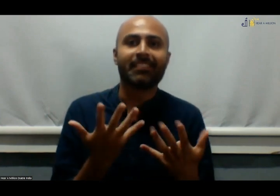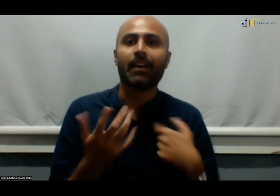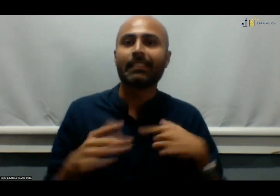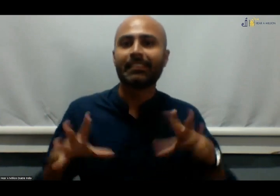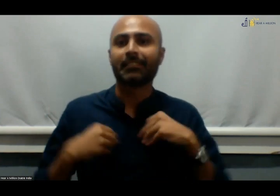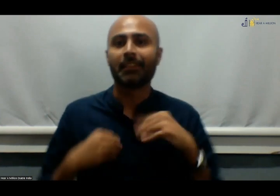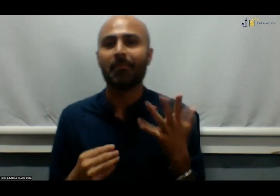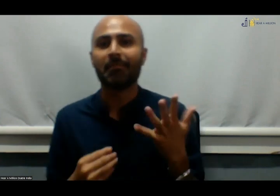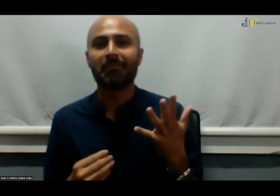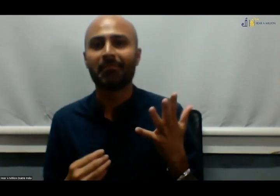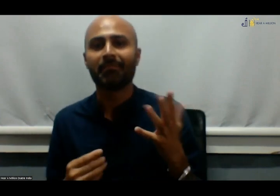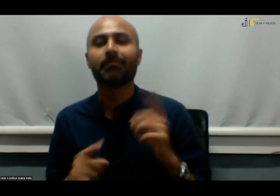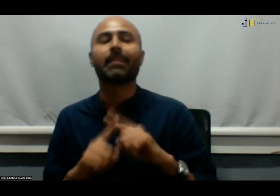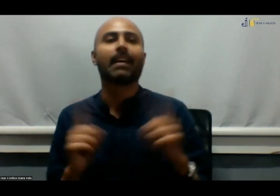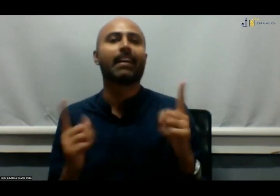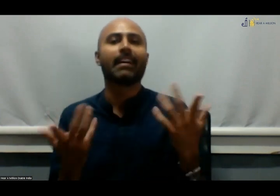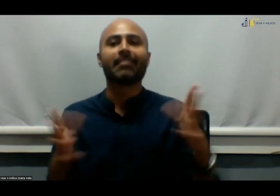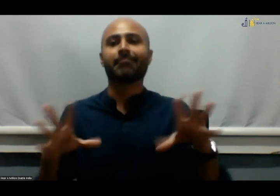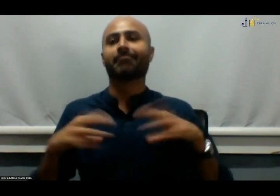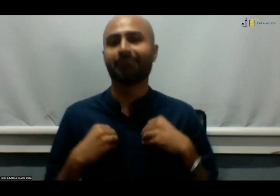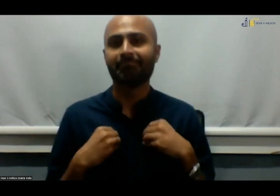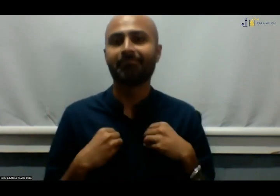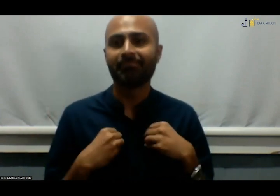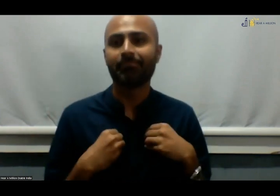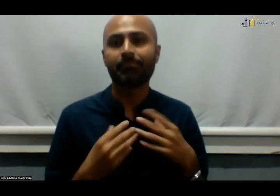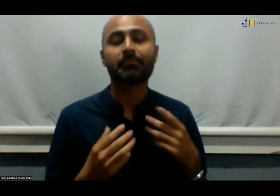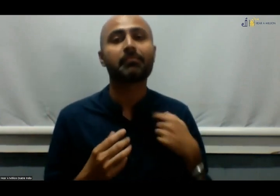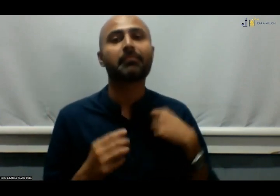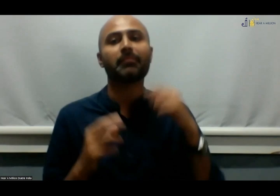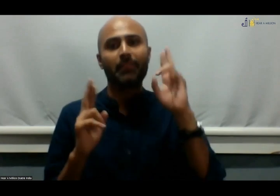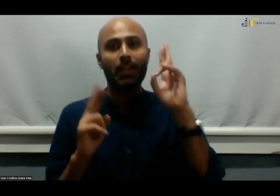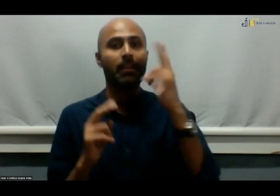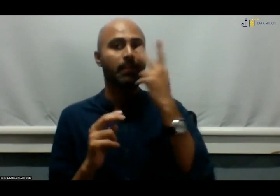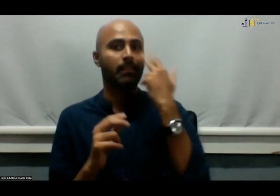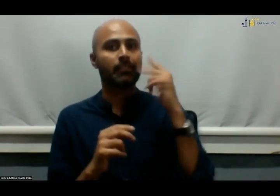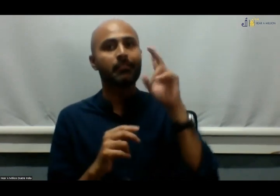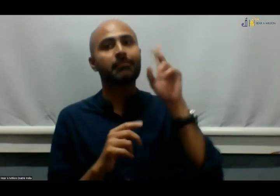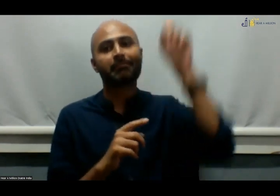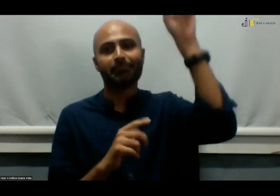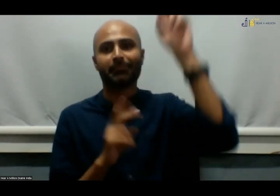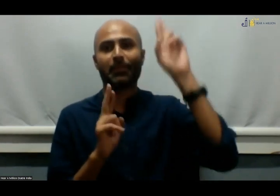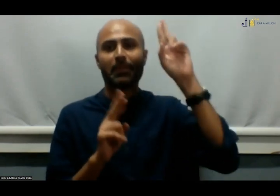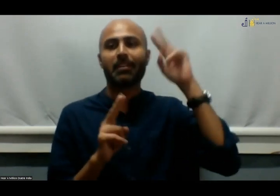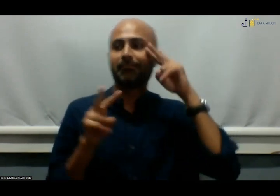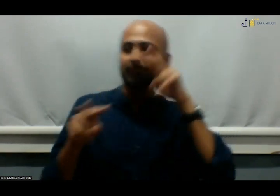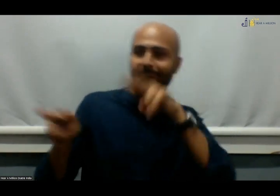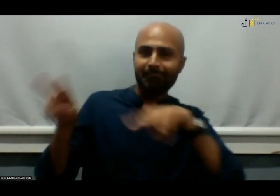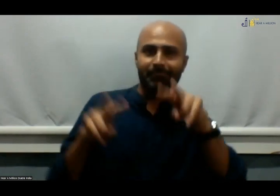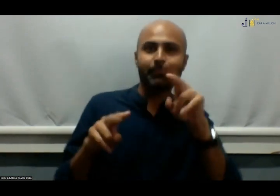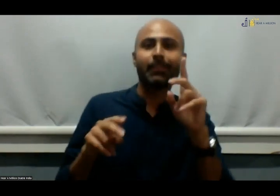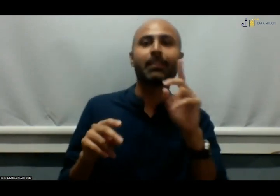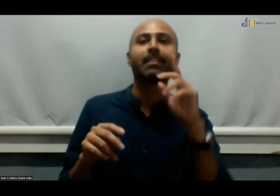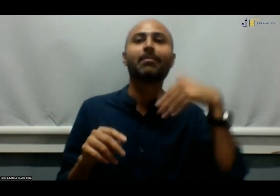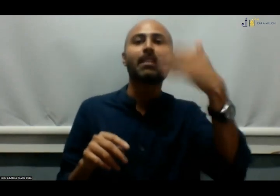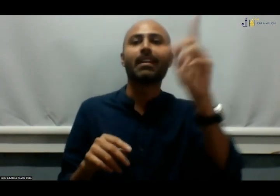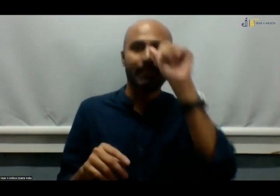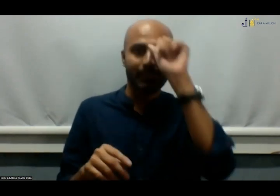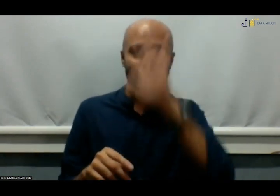many stories for her, that, and she had a lot of work to do in her life, but